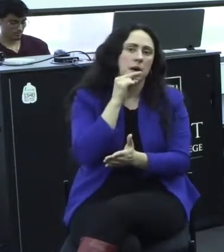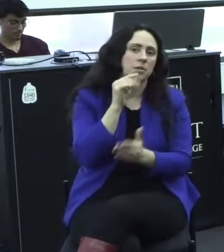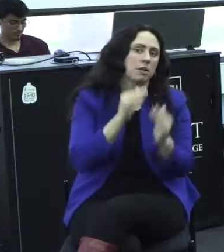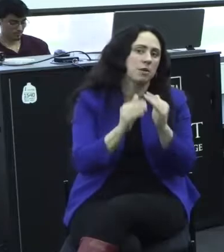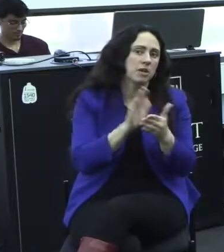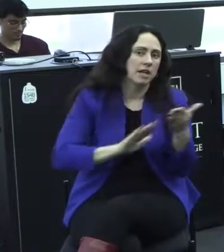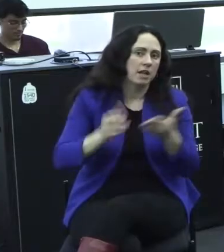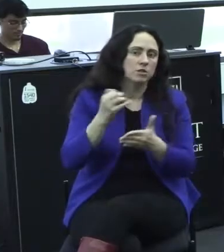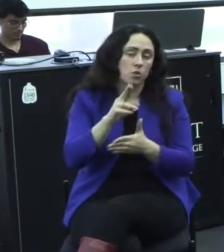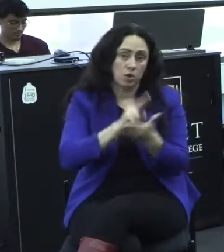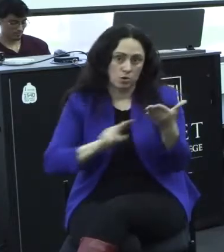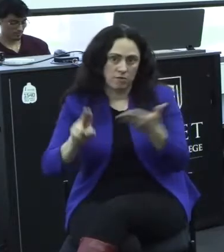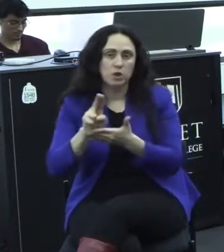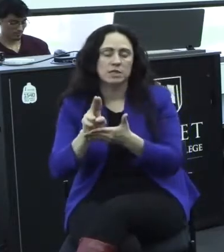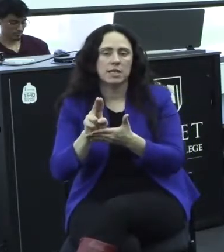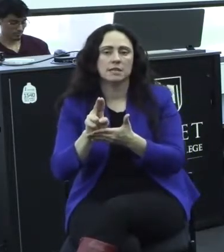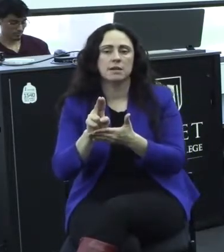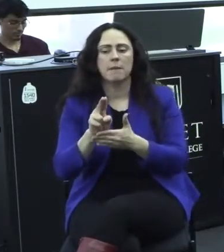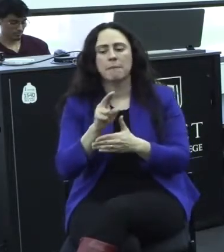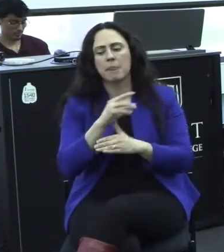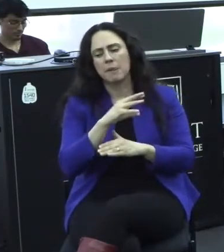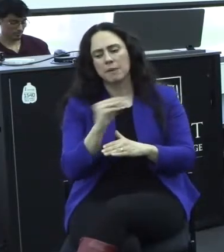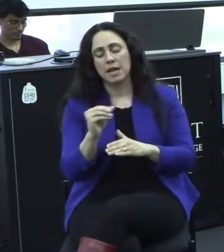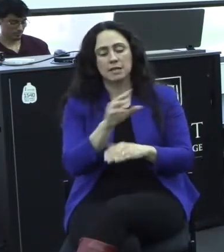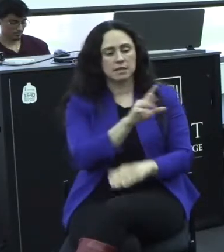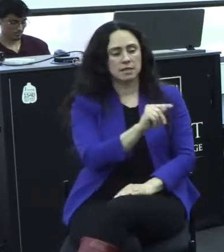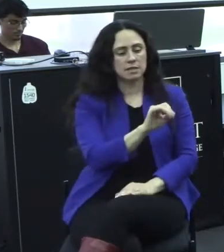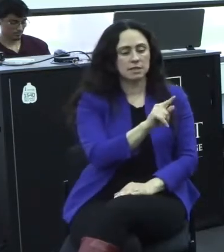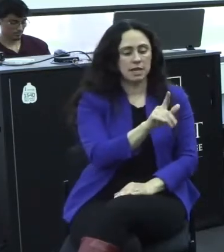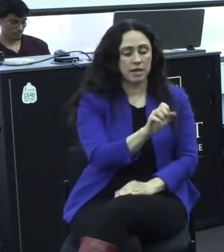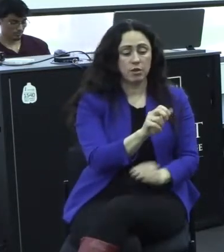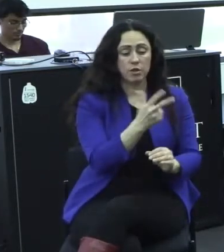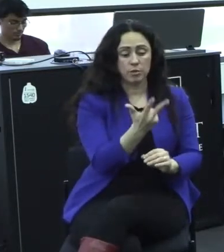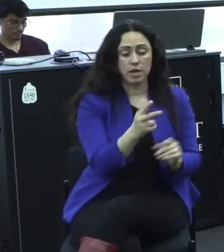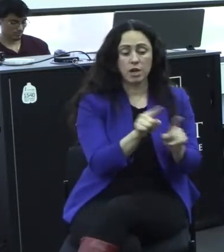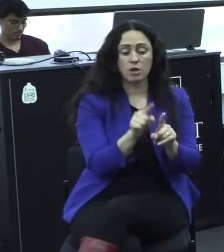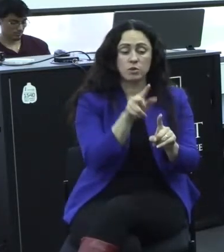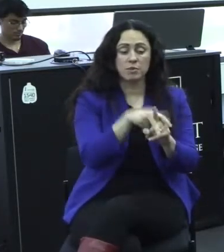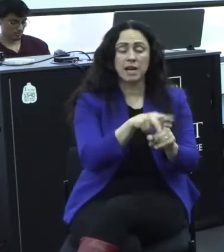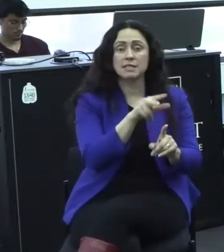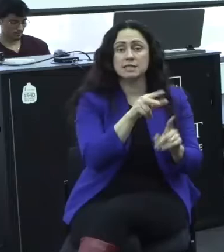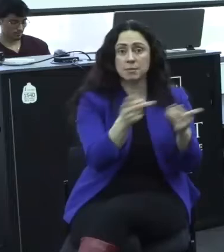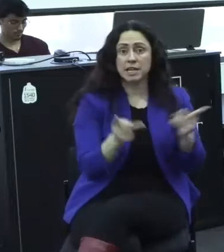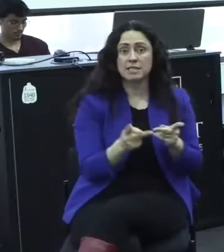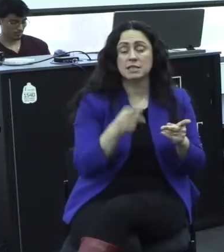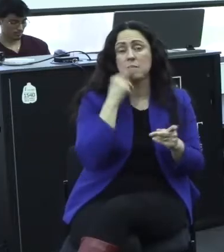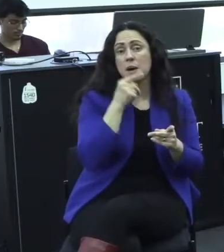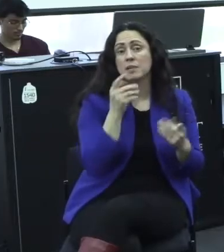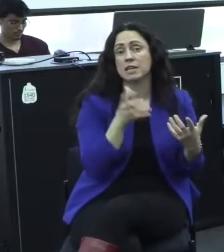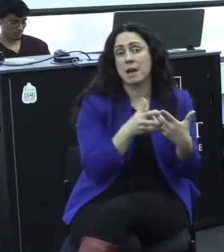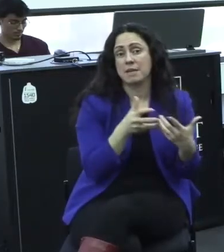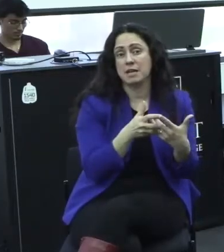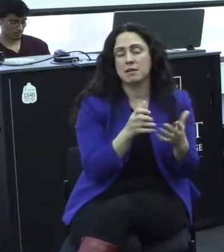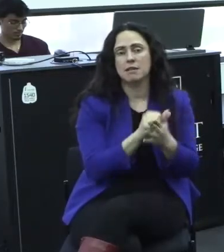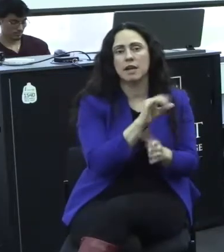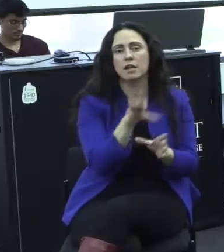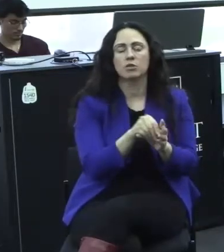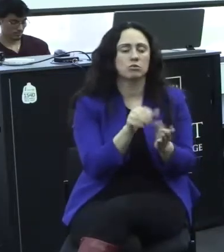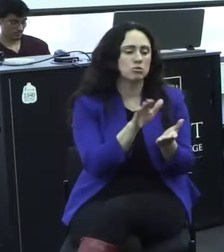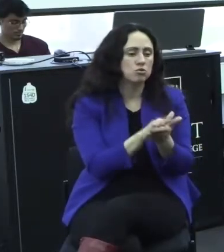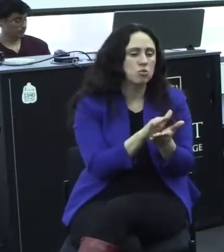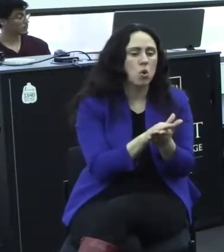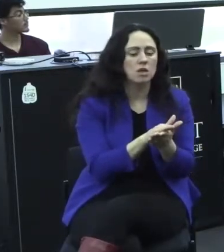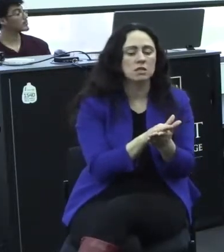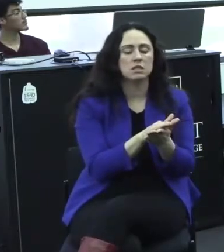colleges or universities. And Title III also applies to places of public accommodations, and this includes